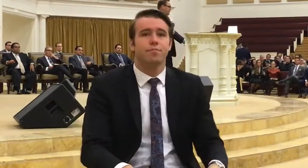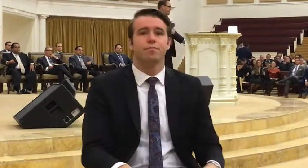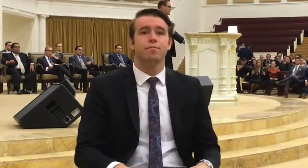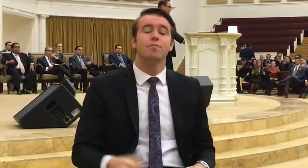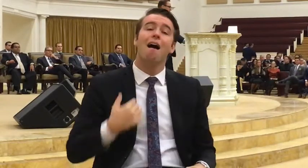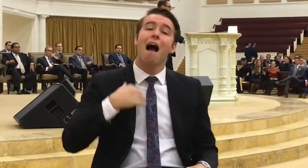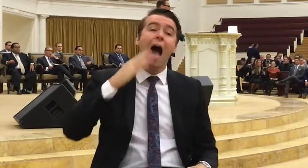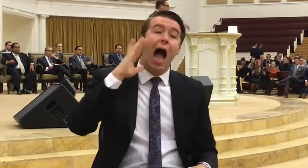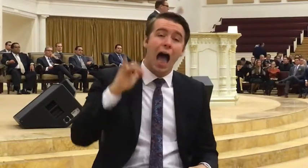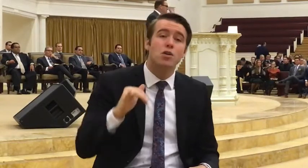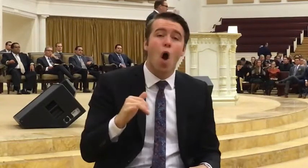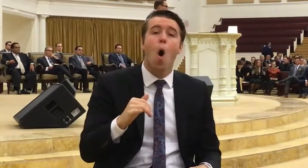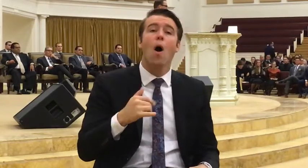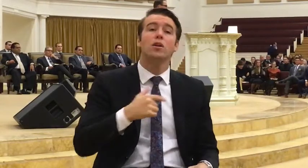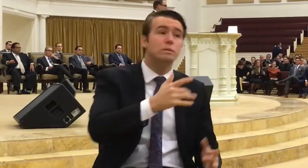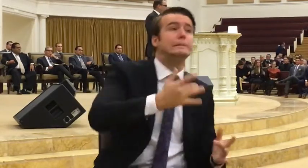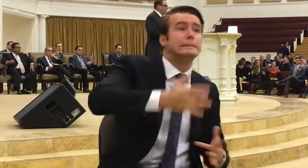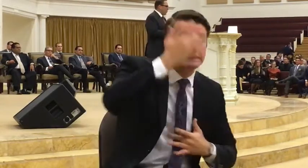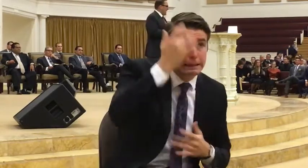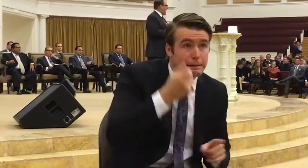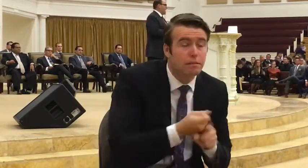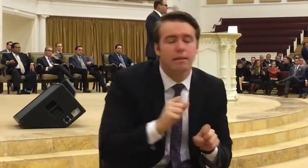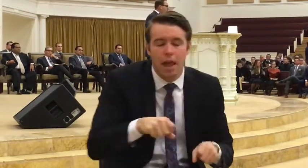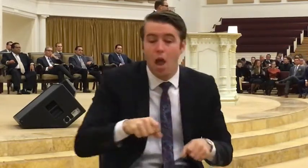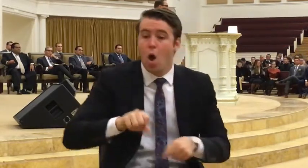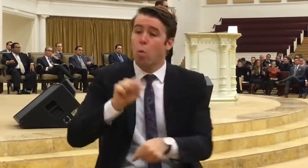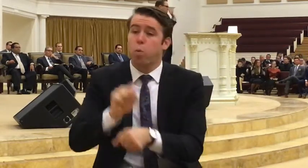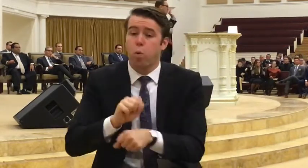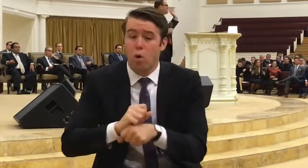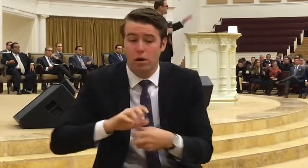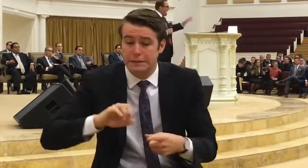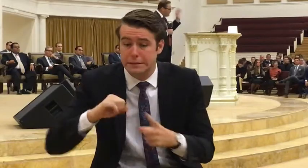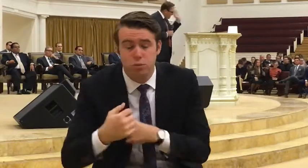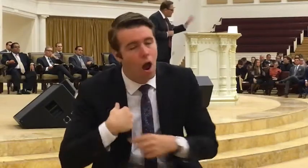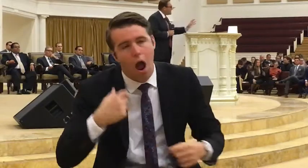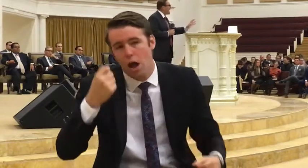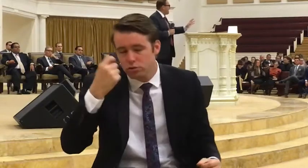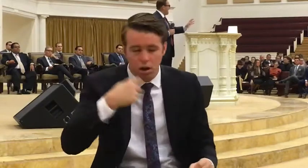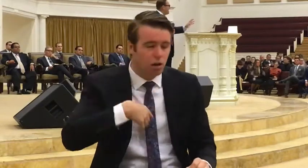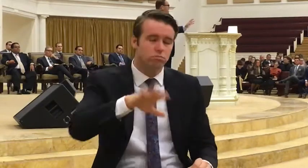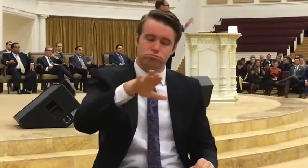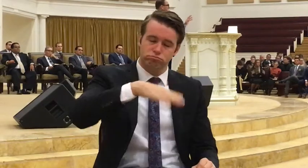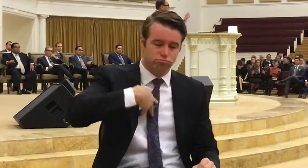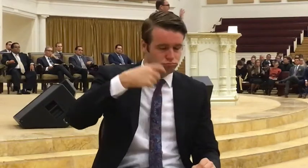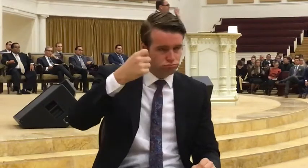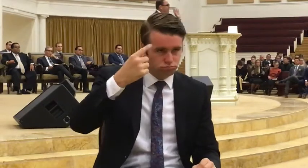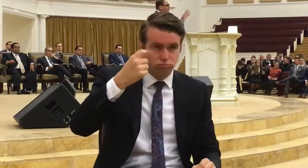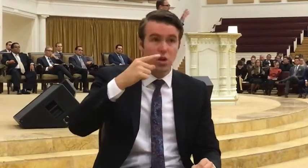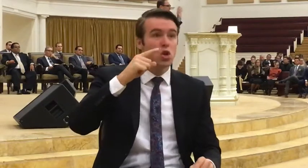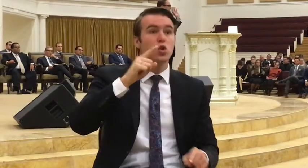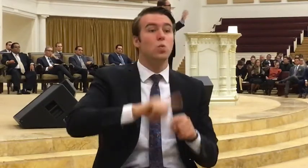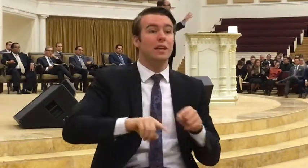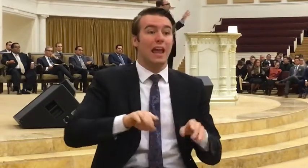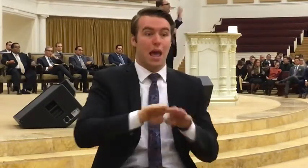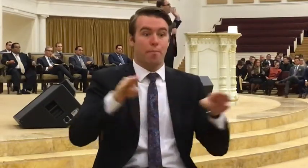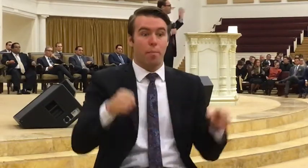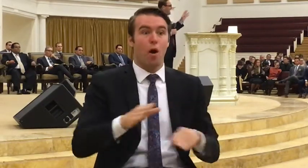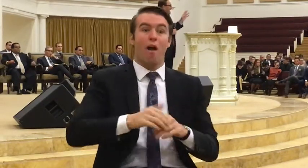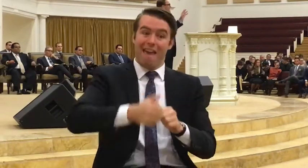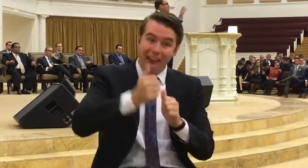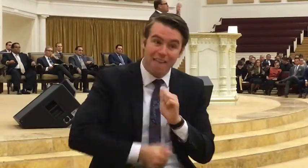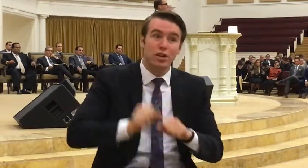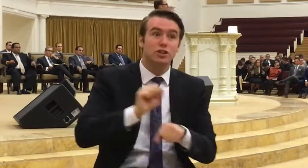I know there's season. I know you're sick. I know there's work. I understand all. There's going to be times. I understand that. You can't have a pulpit on every job